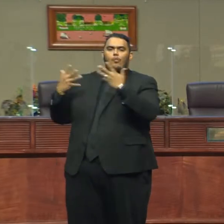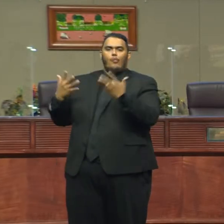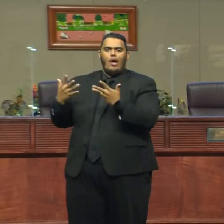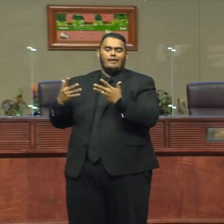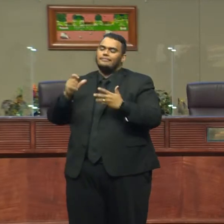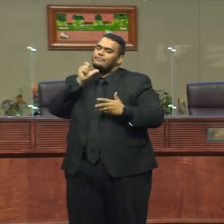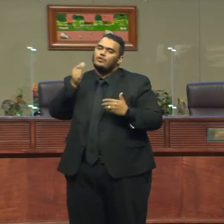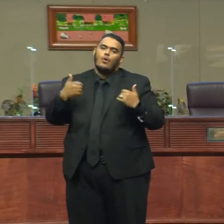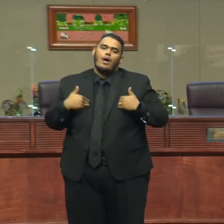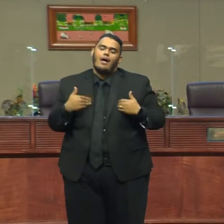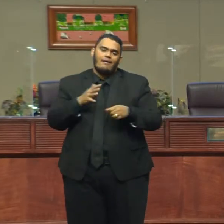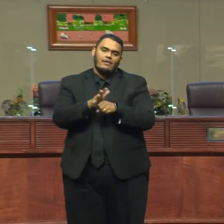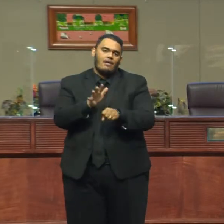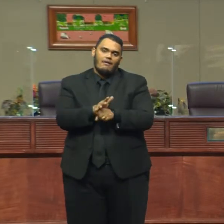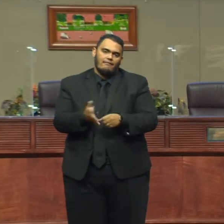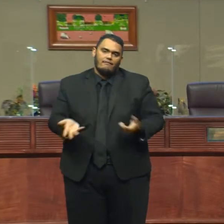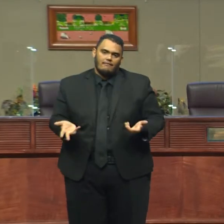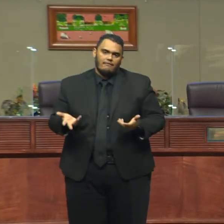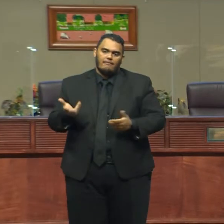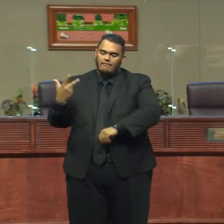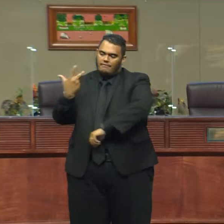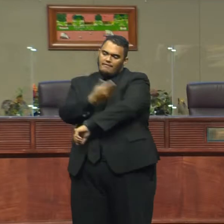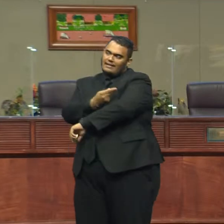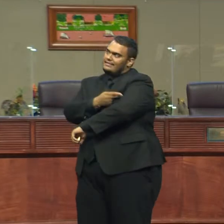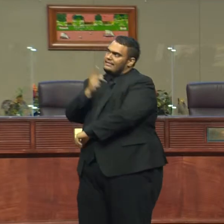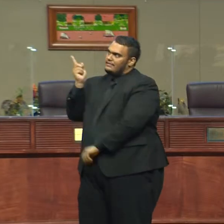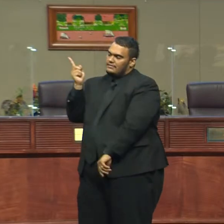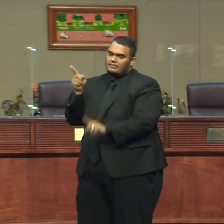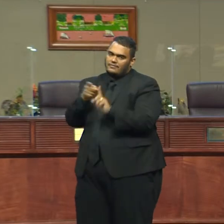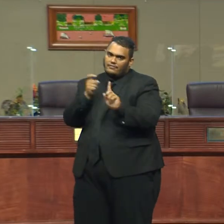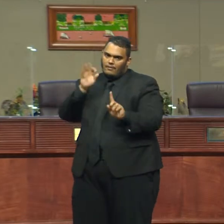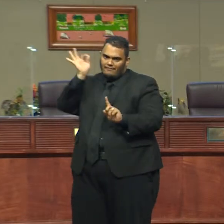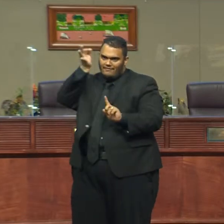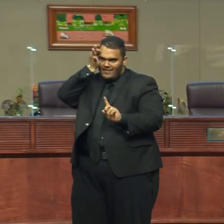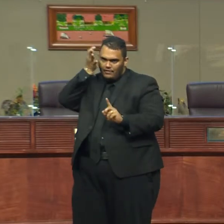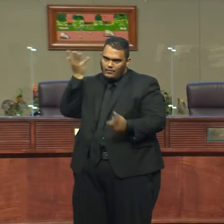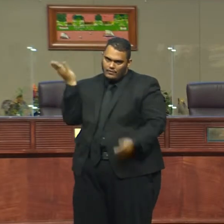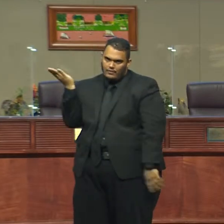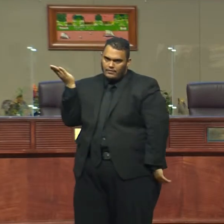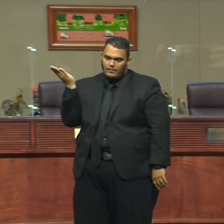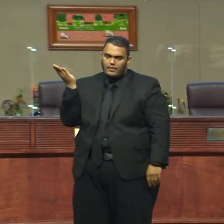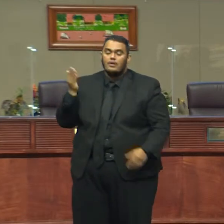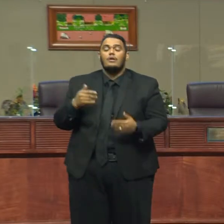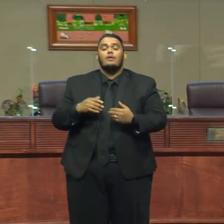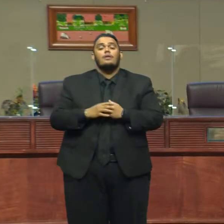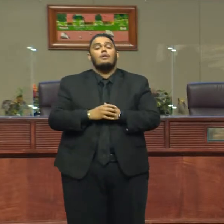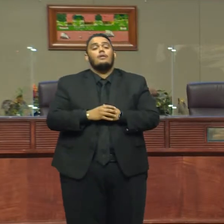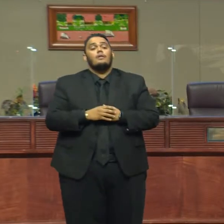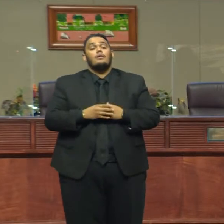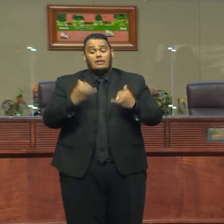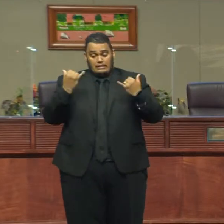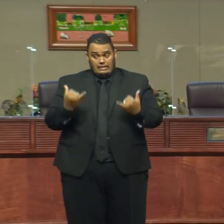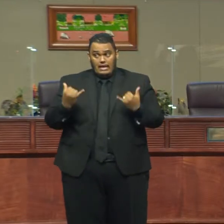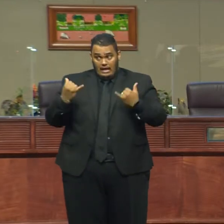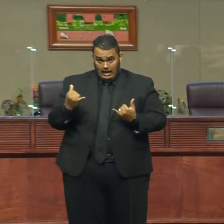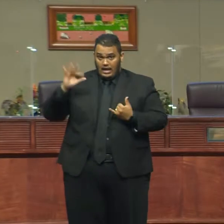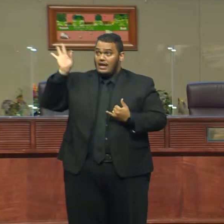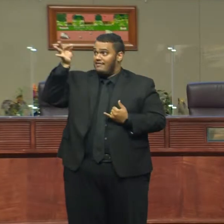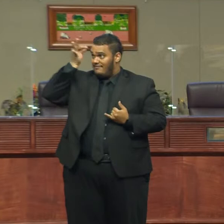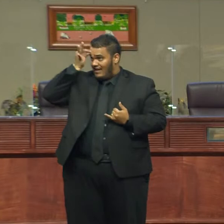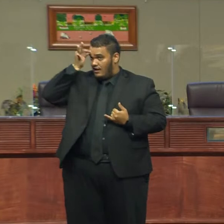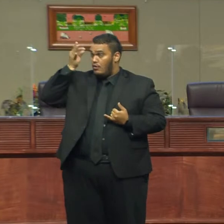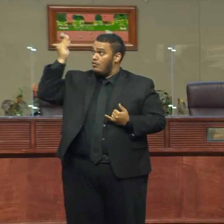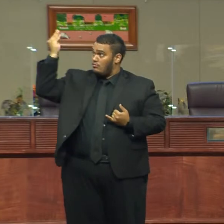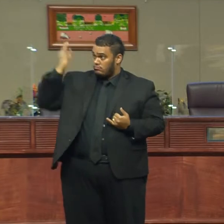supply. Again, the federal government said to us today that they want to get better